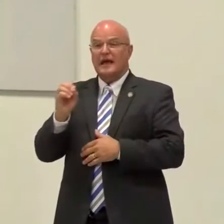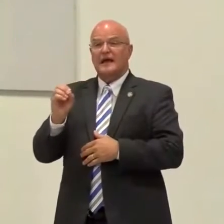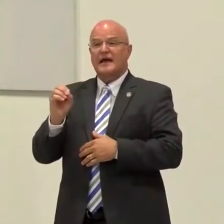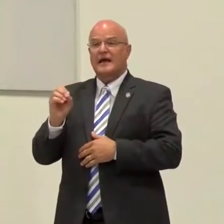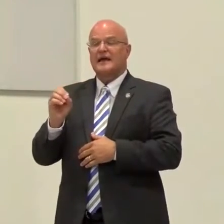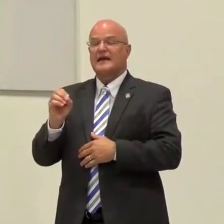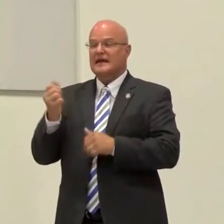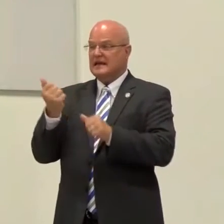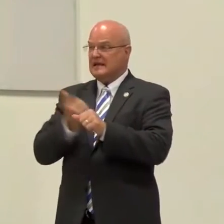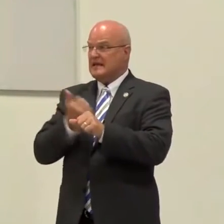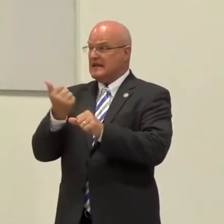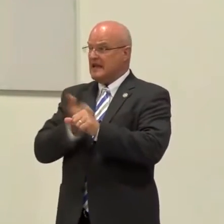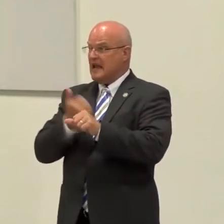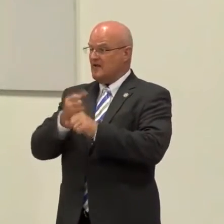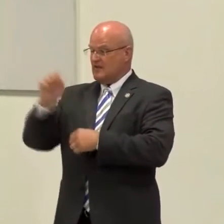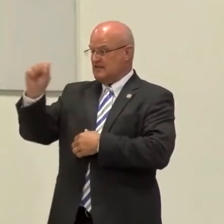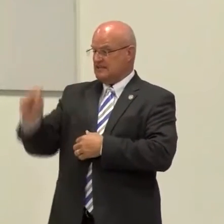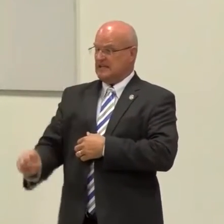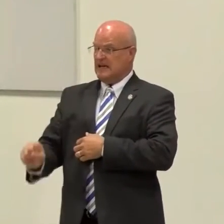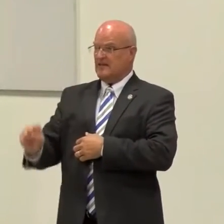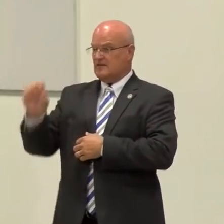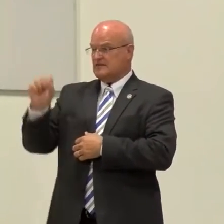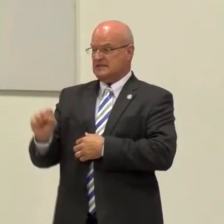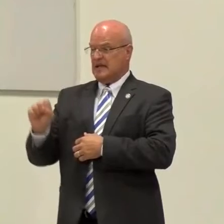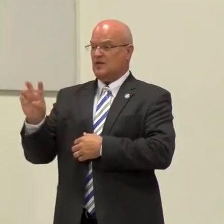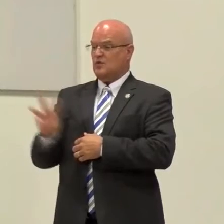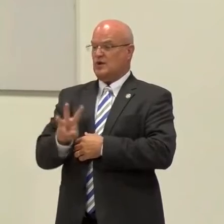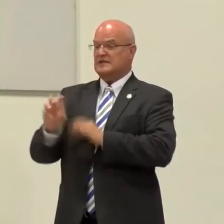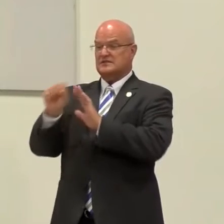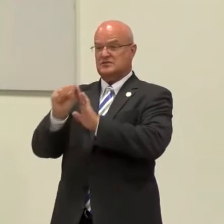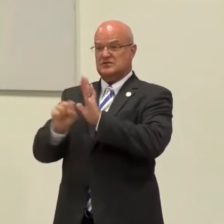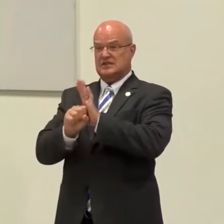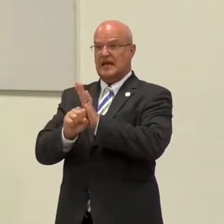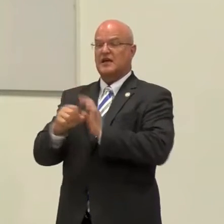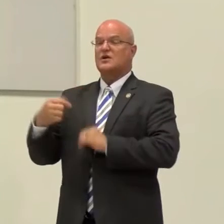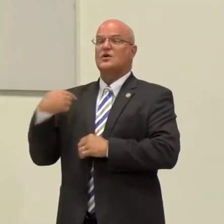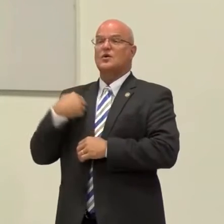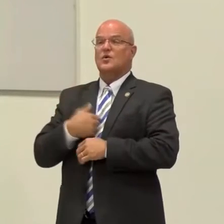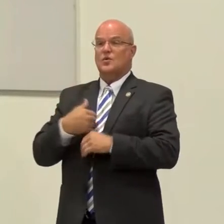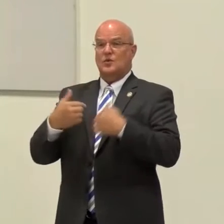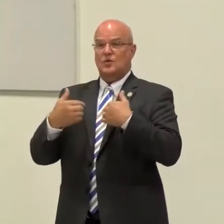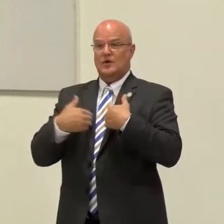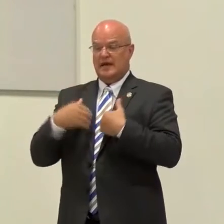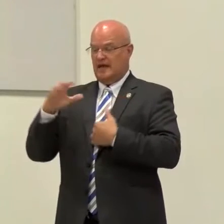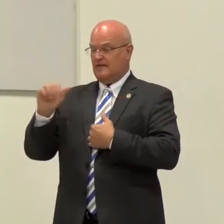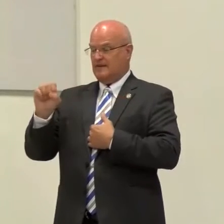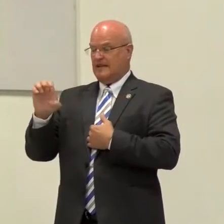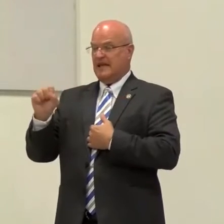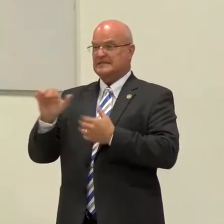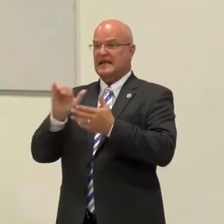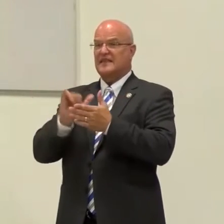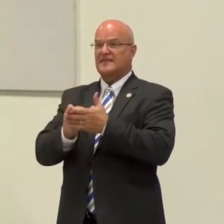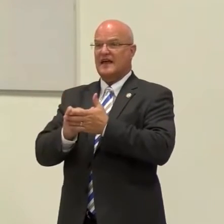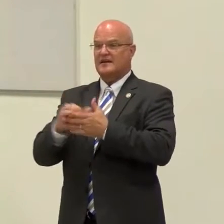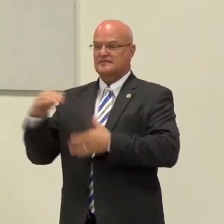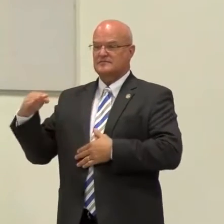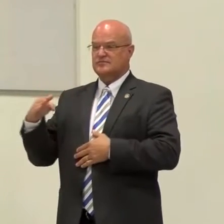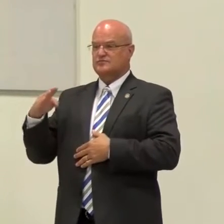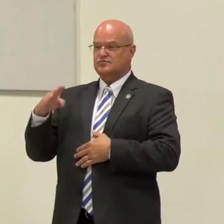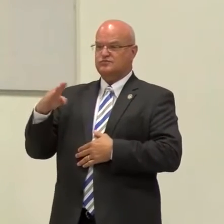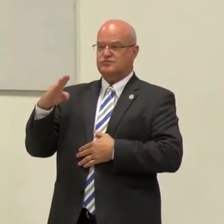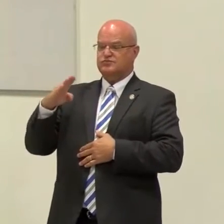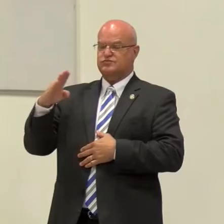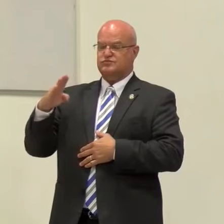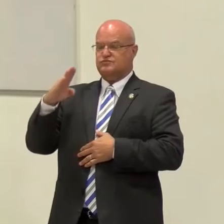in virtually every southern and southwestern state, we have cases that are going up